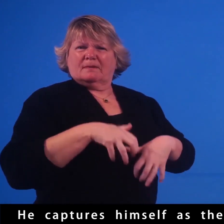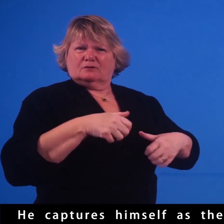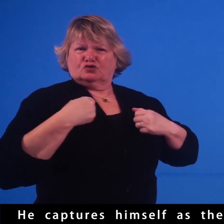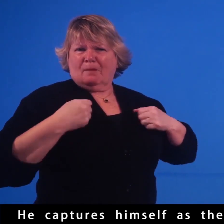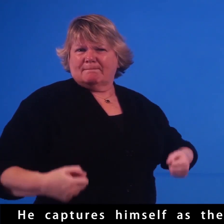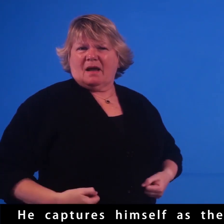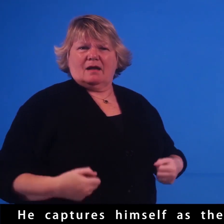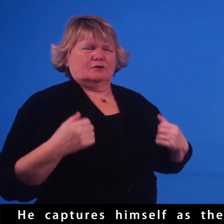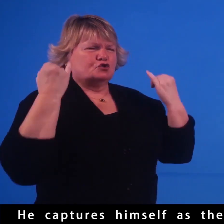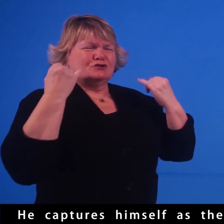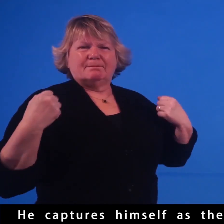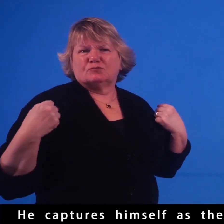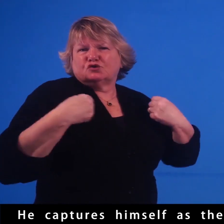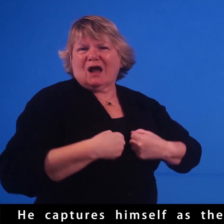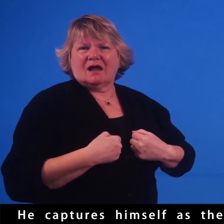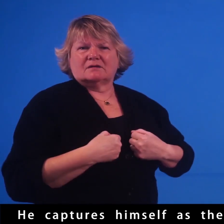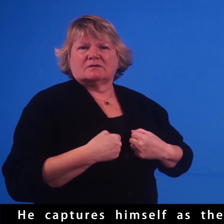sheepskin jacket.